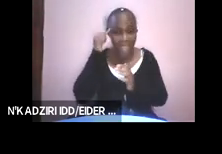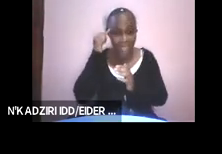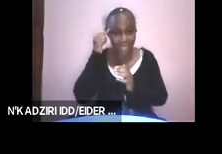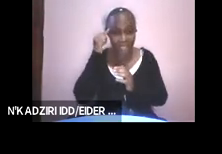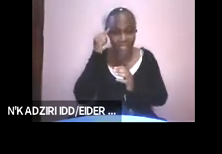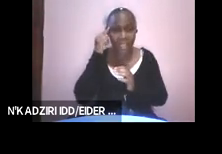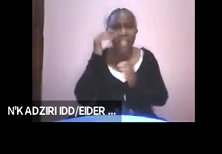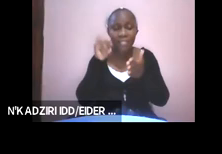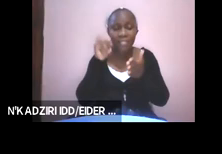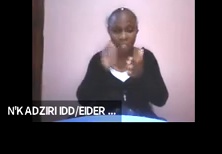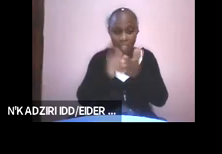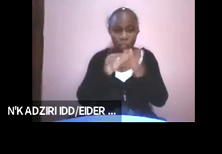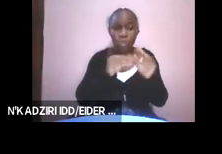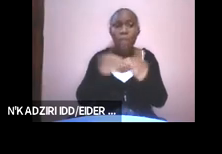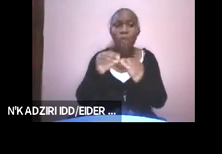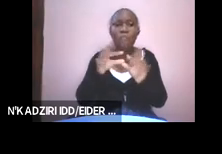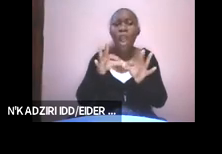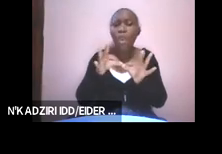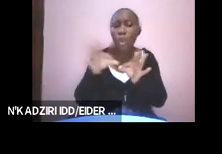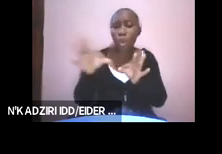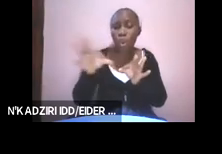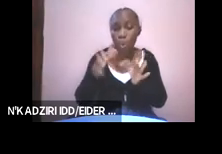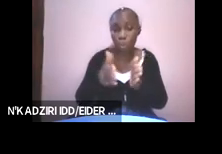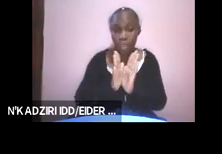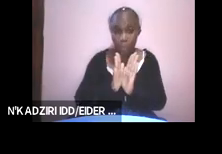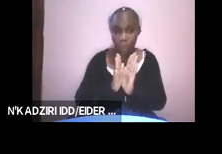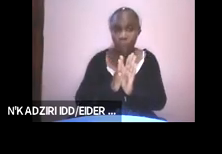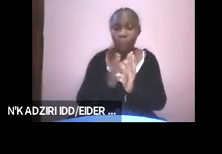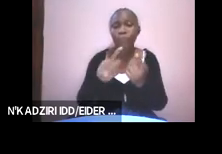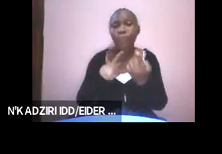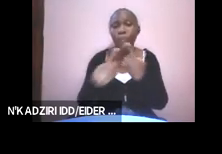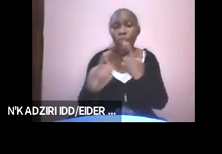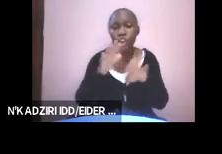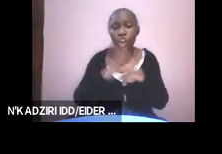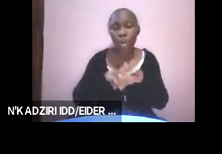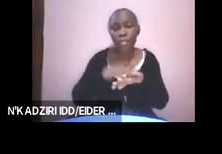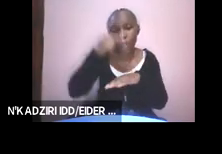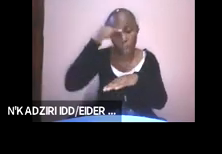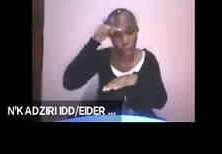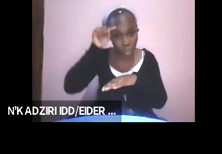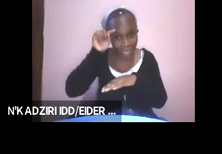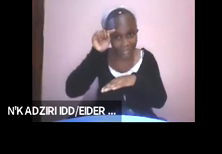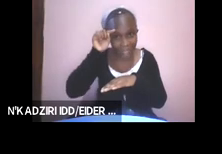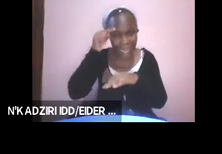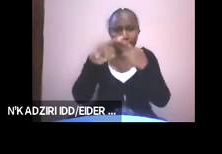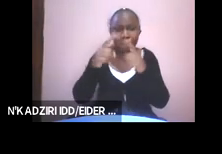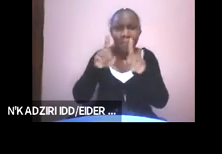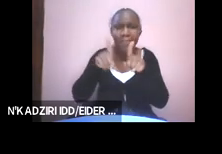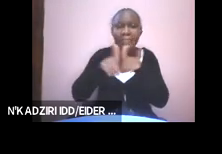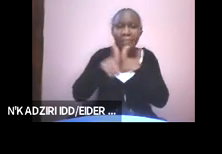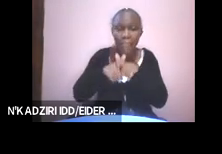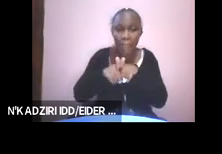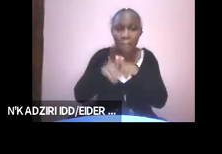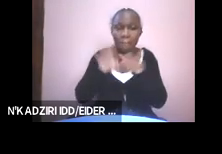in not just talking about the origin, but to a lot of researchers as